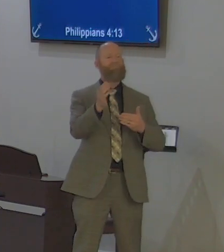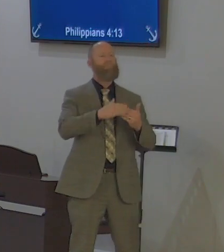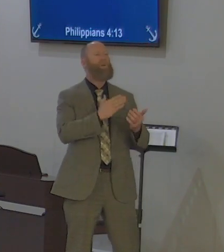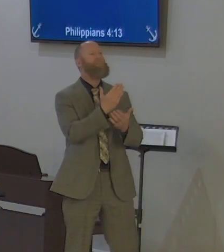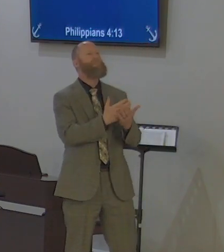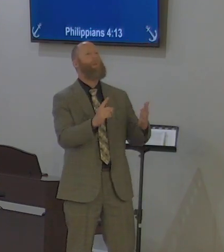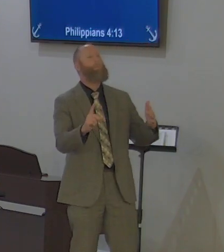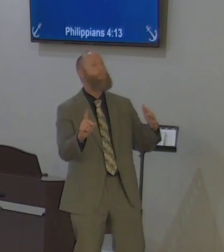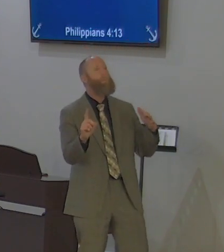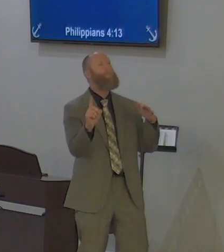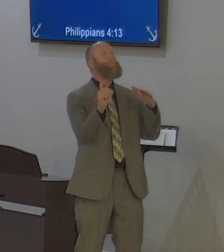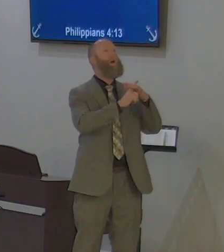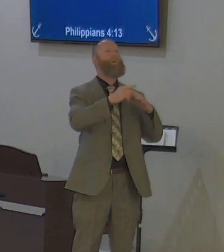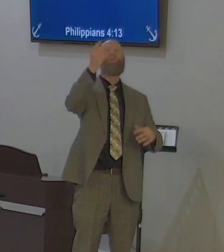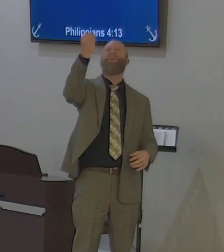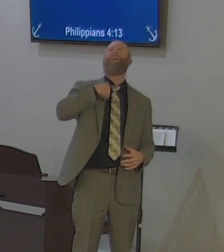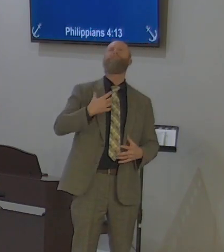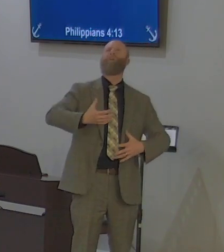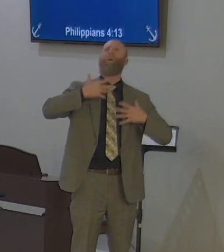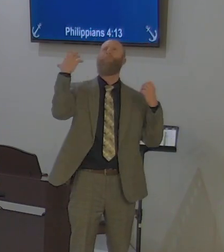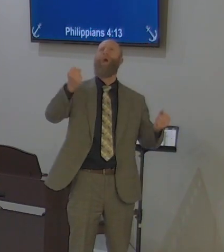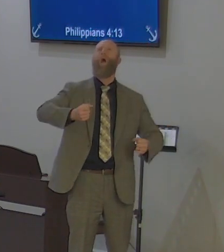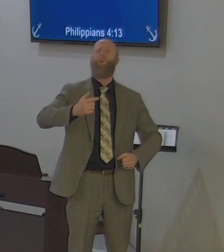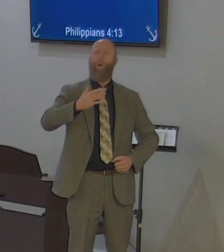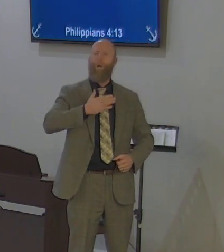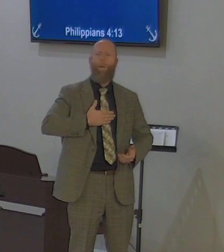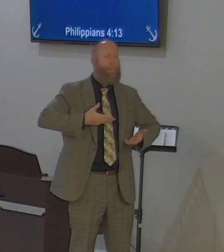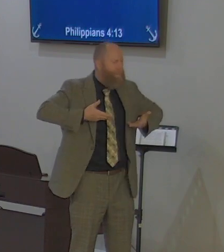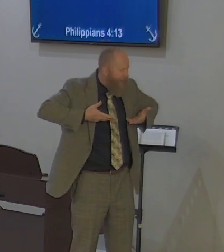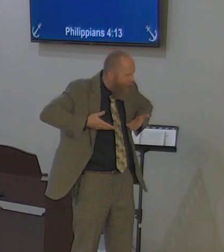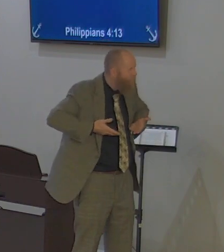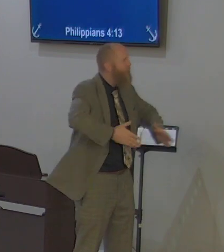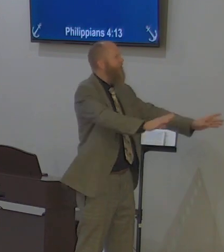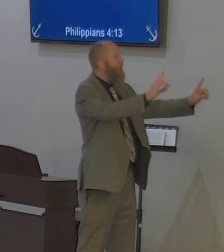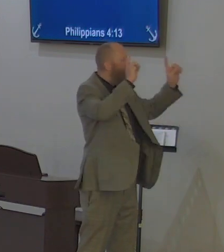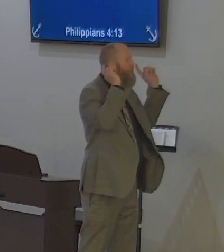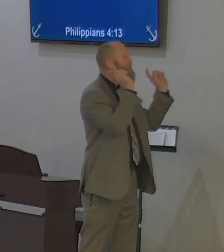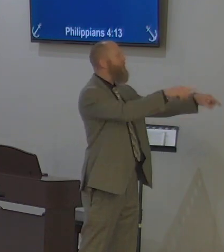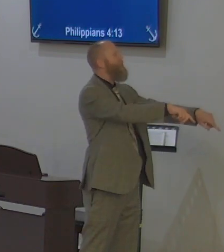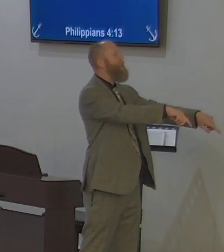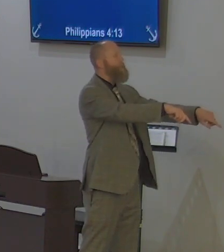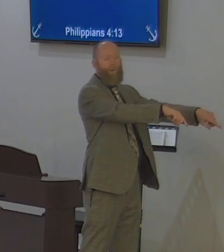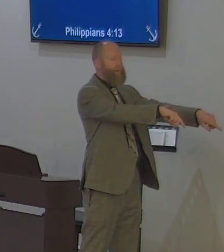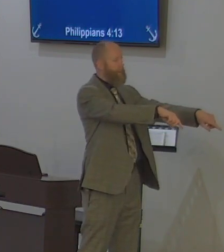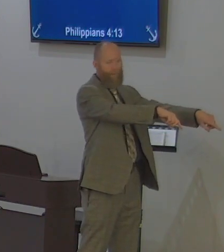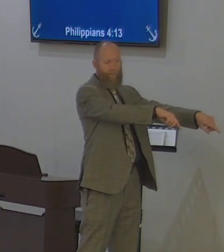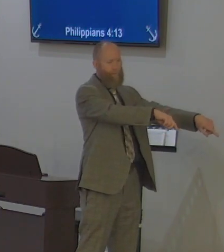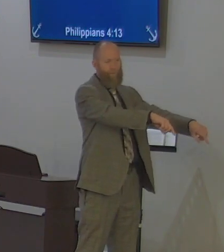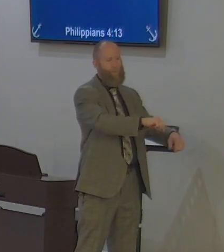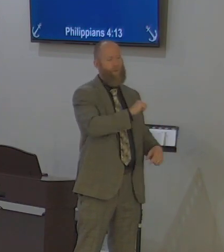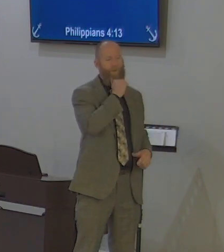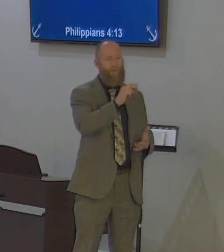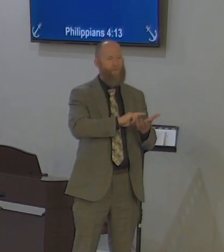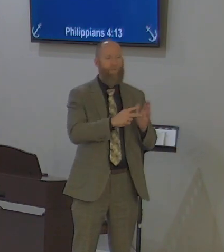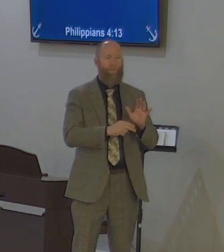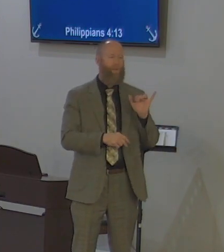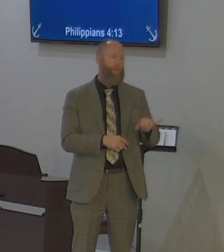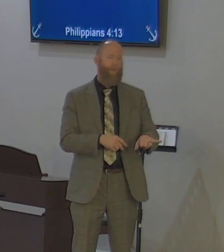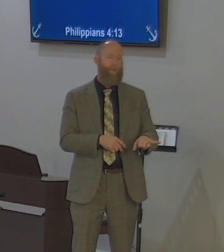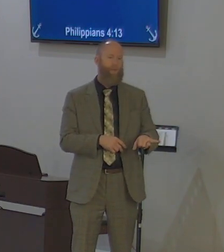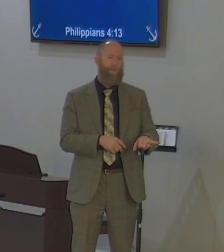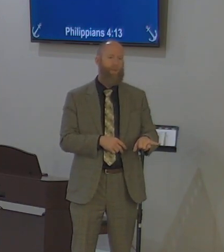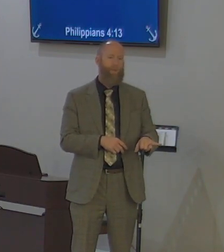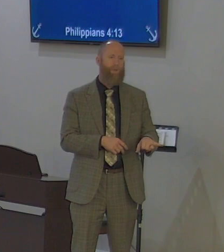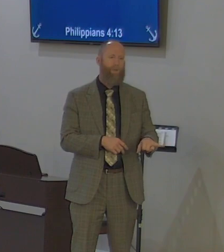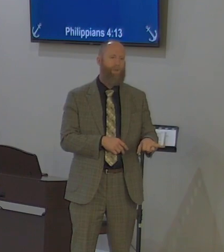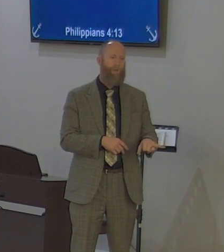no need for any of that. It's just that I can do all things because I'm now a spiritual superman. That's not what it says. Let me tell you what it really says. You